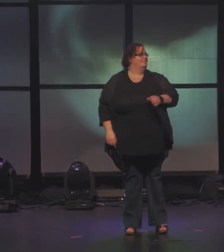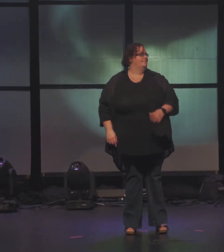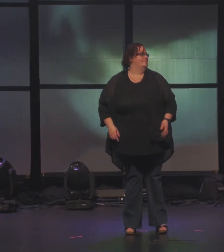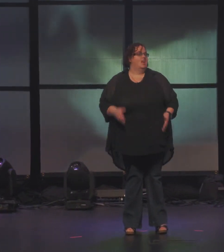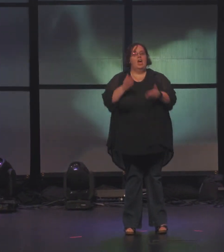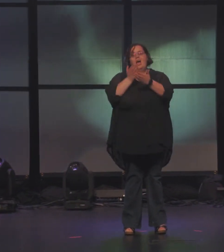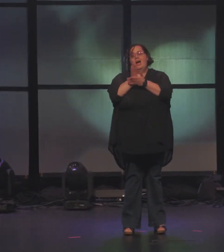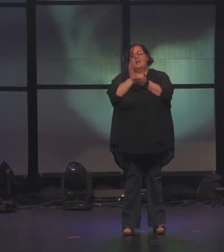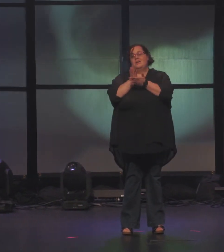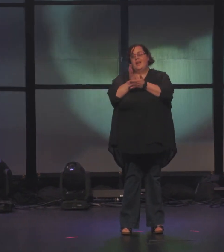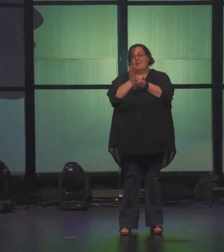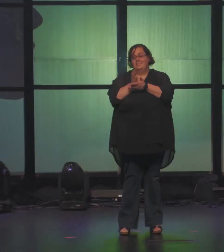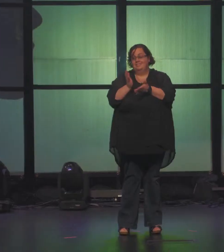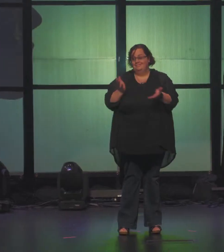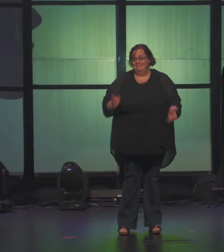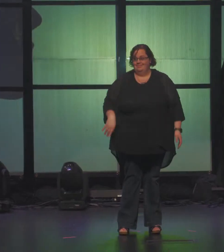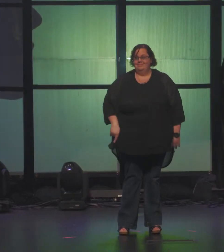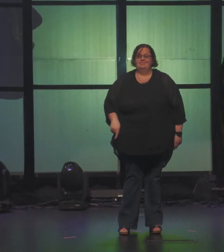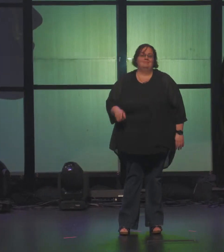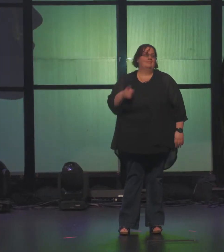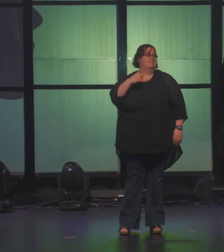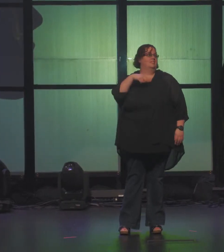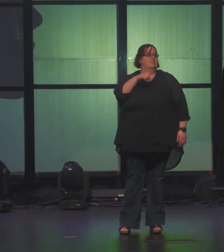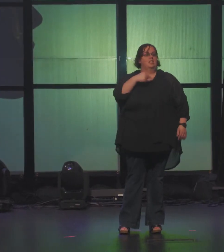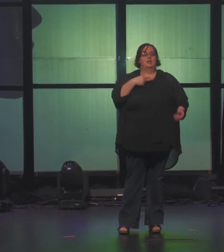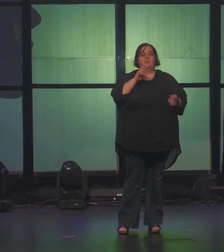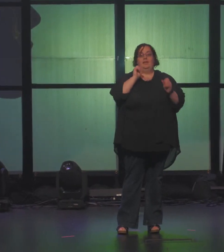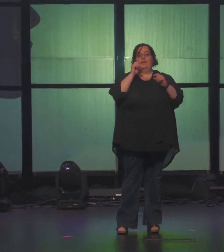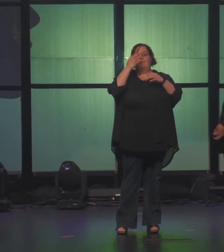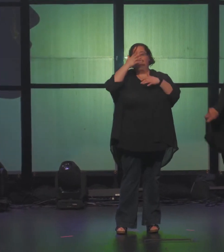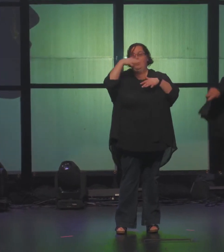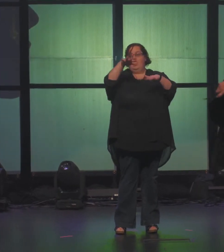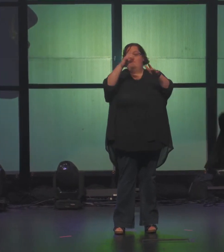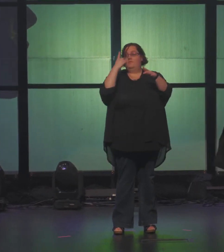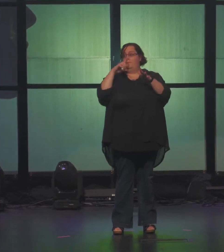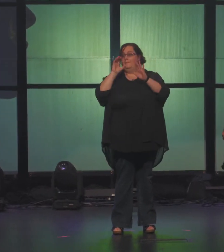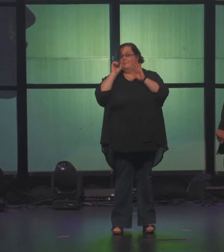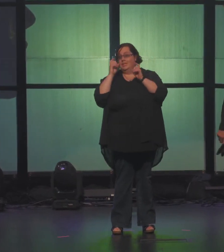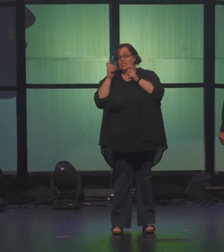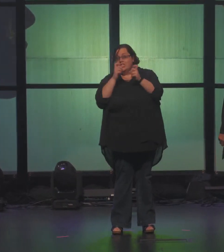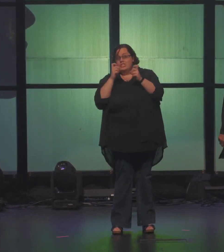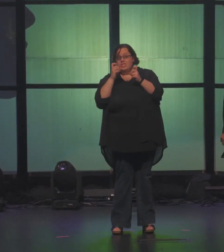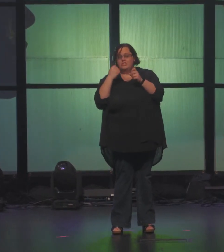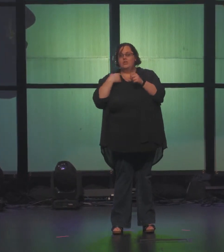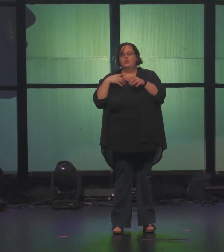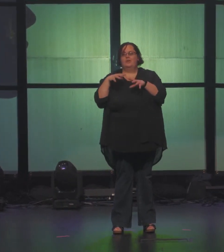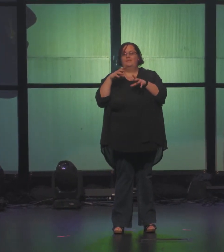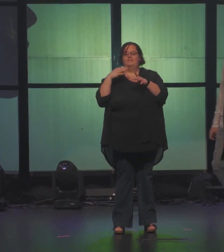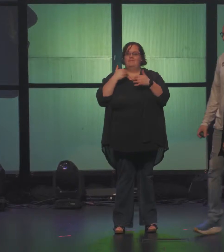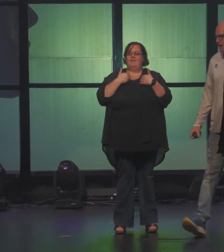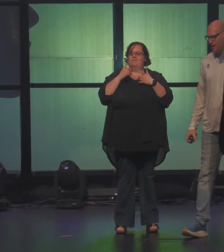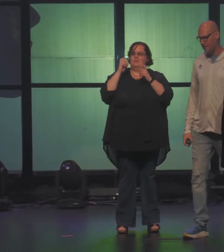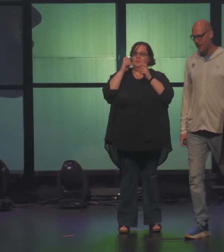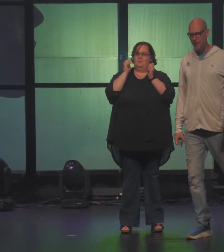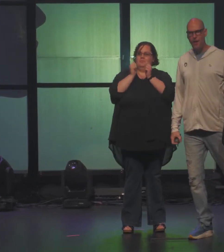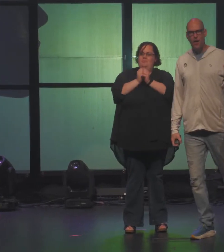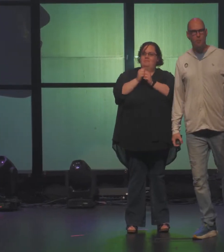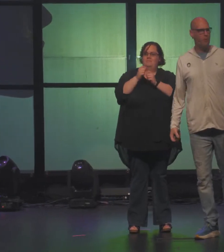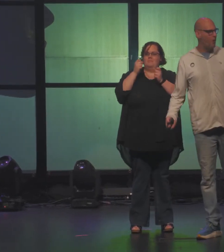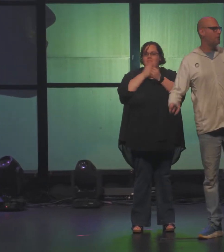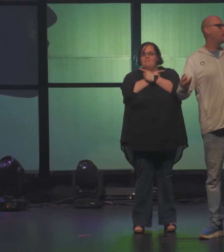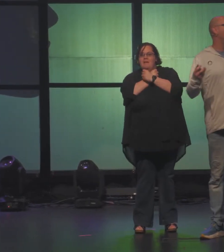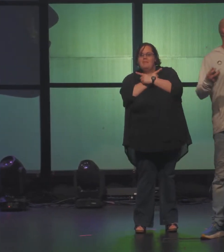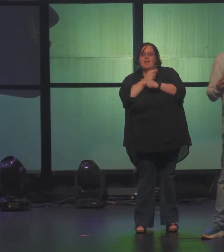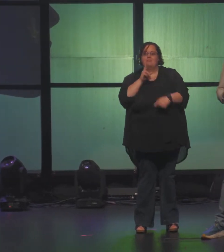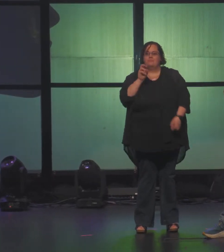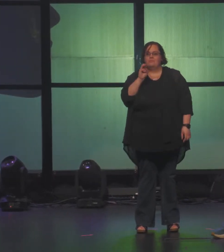All right. Well, y'all are going to be out there for photos. So go get your photo taken with Batman and Robin today and